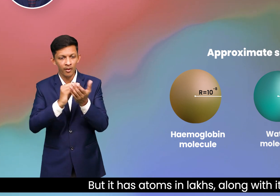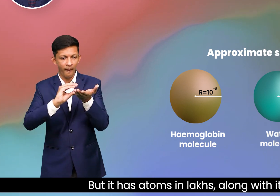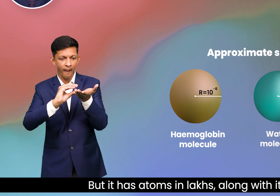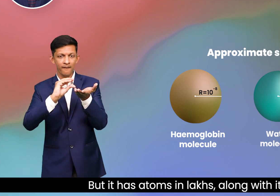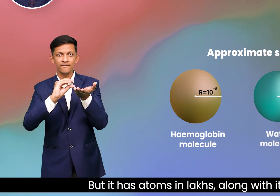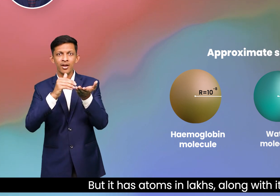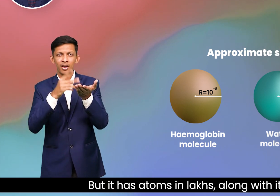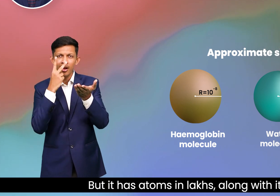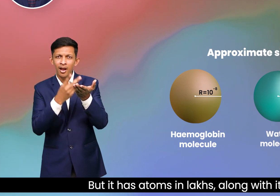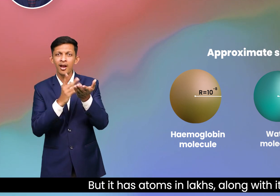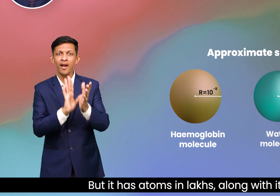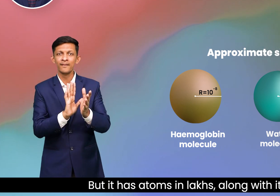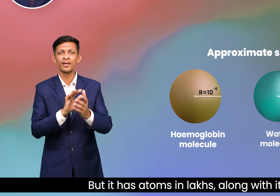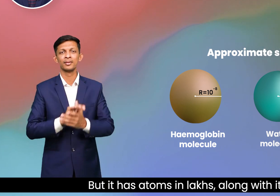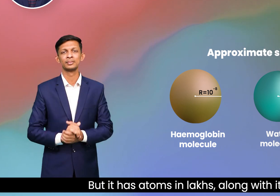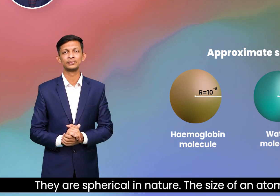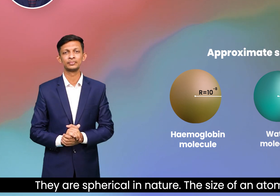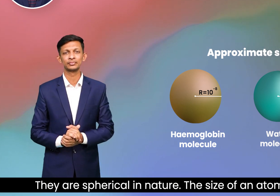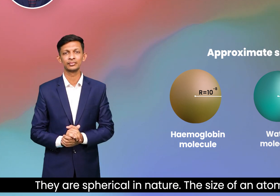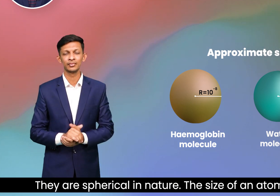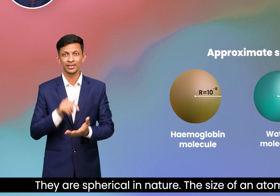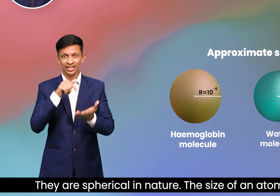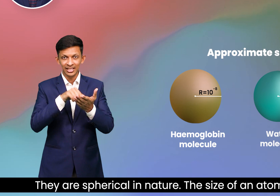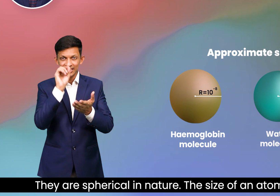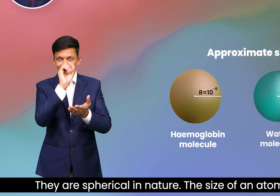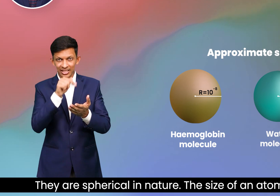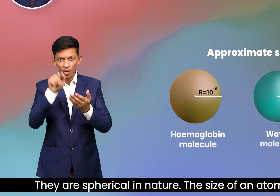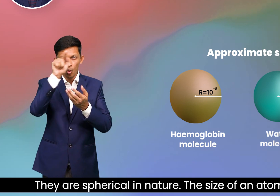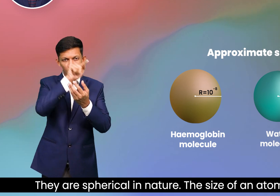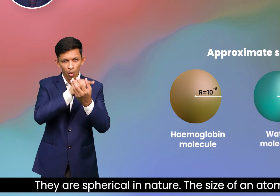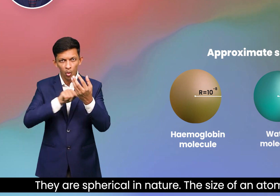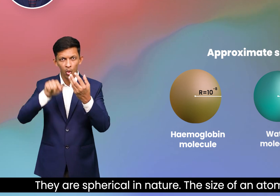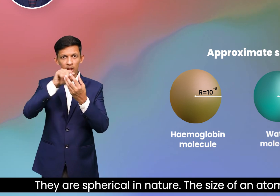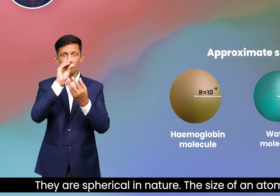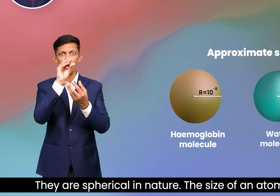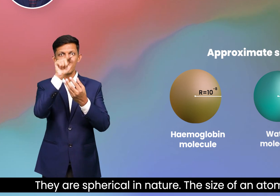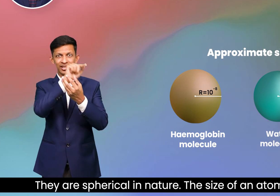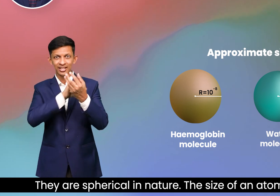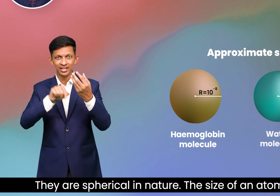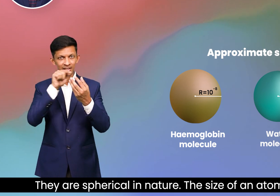They are spherical in nature